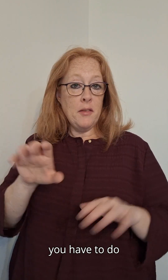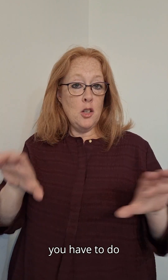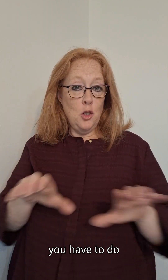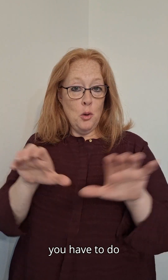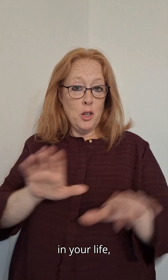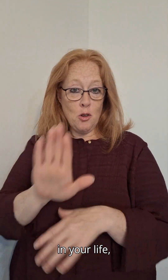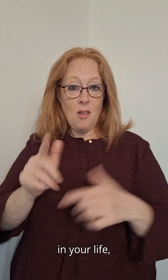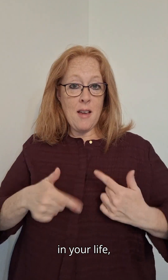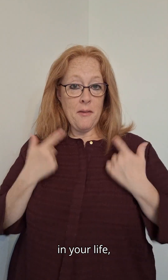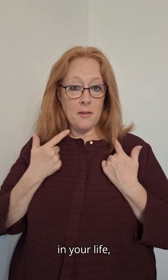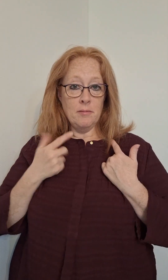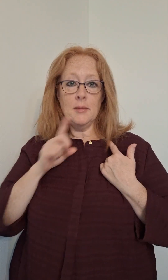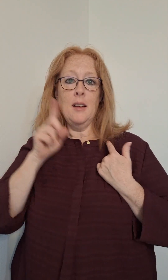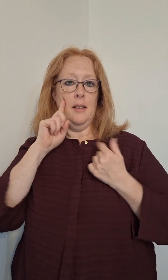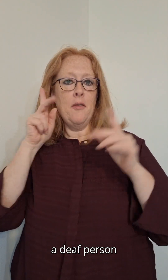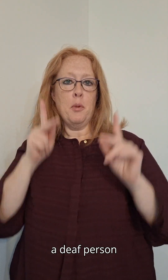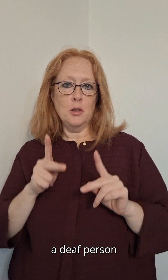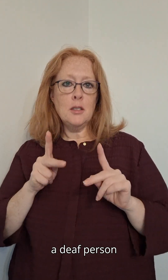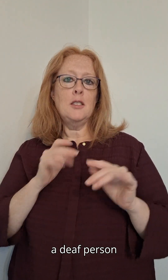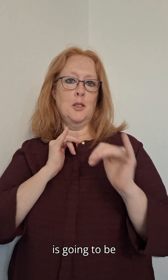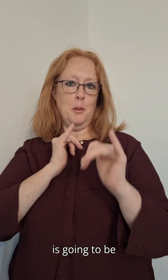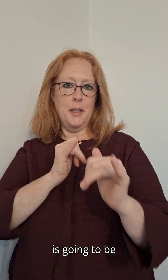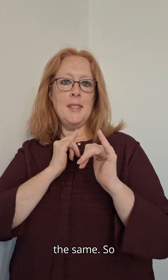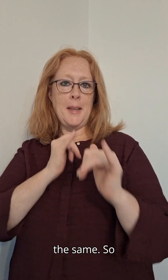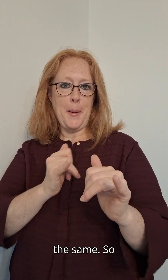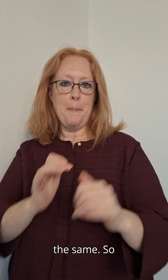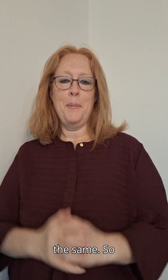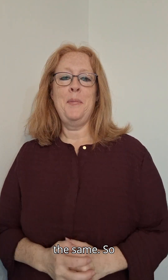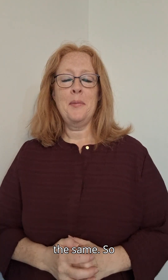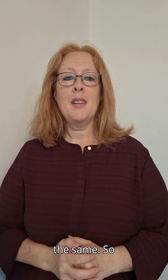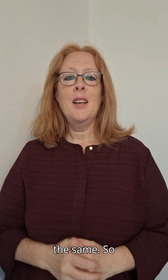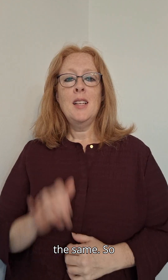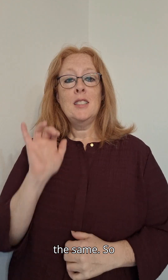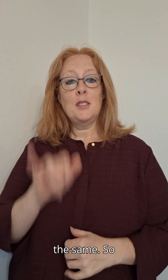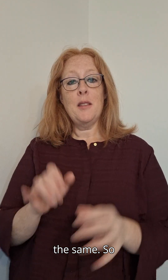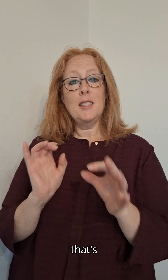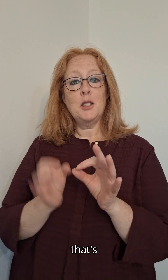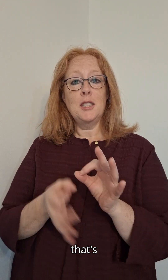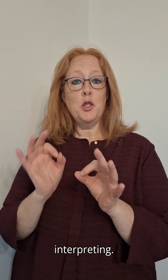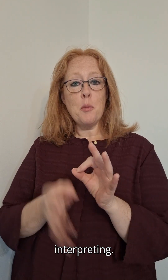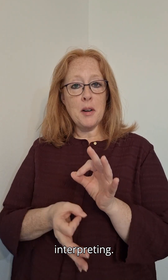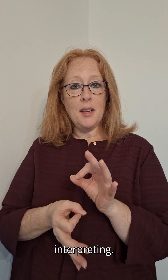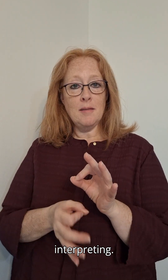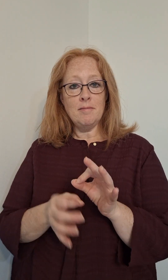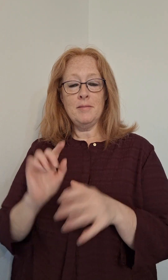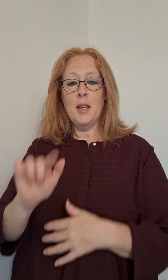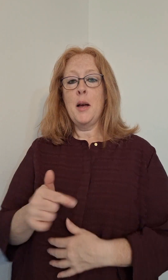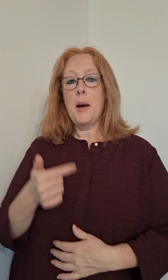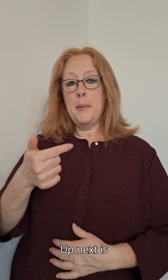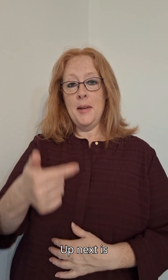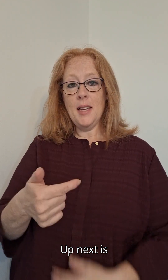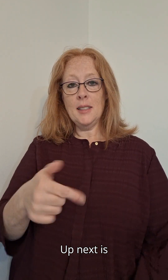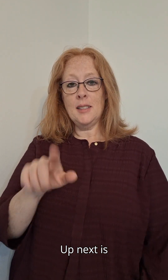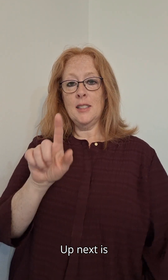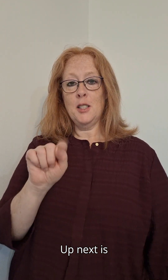to do in your life, a deaf person is going to be the same. So that's interpreting. Up next is going